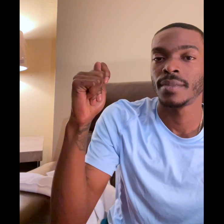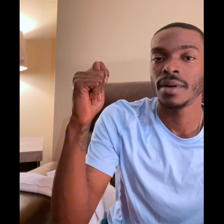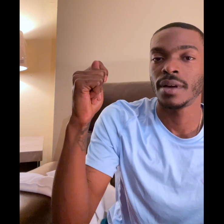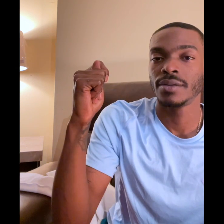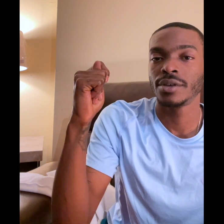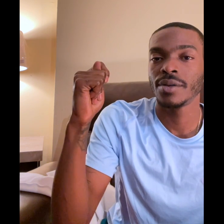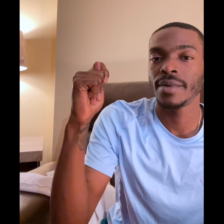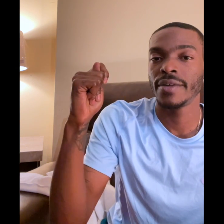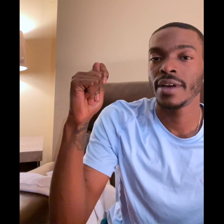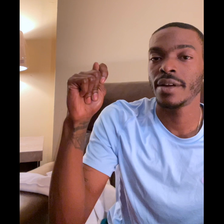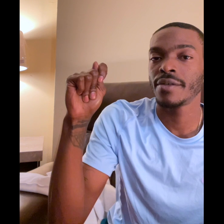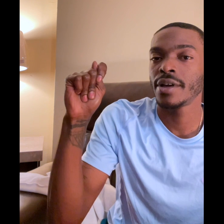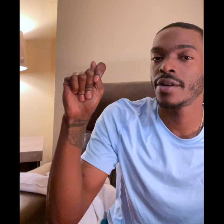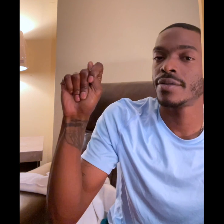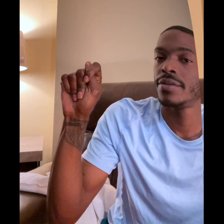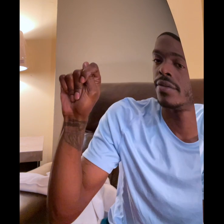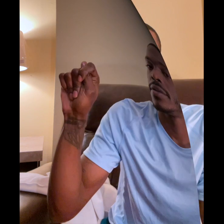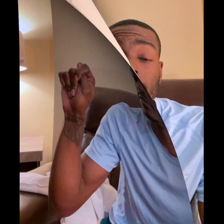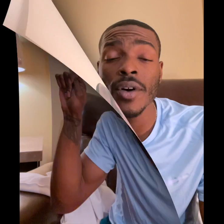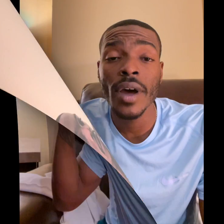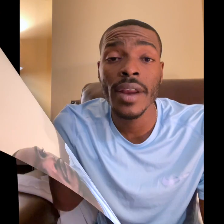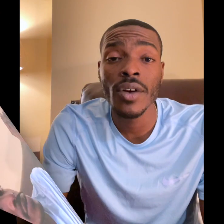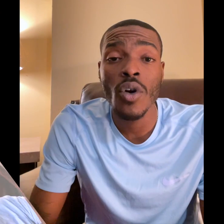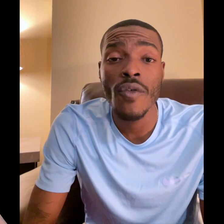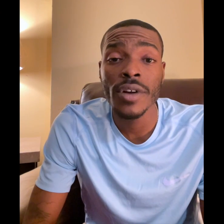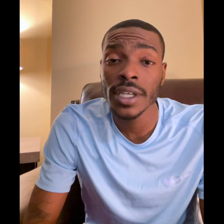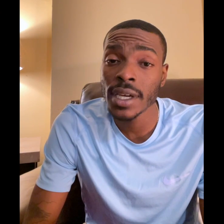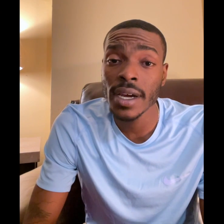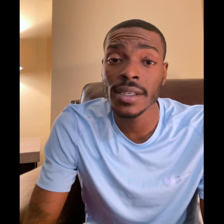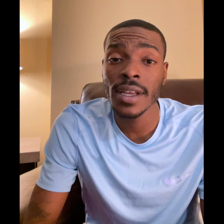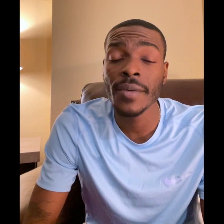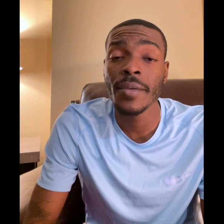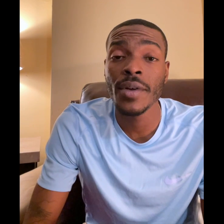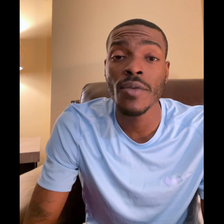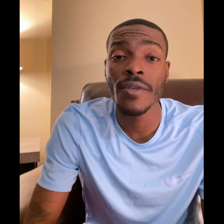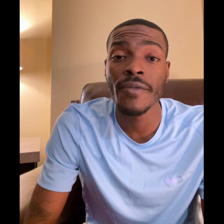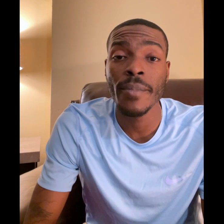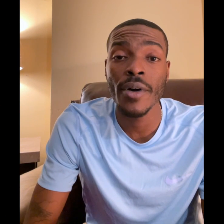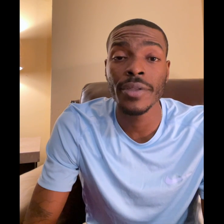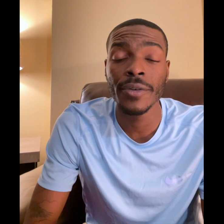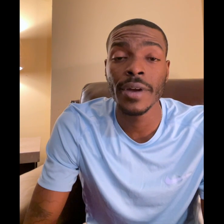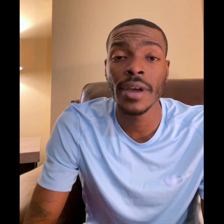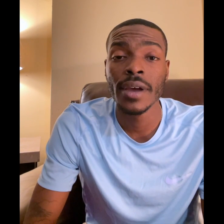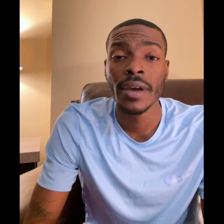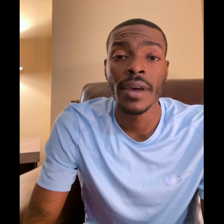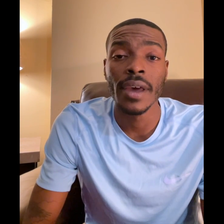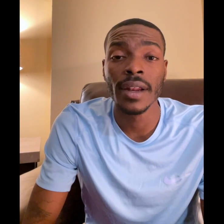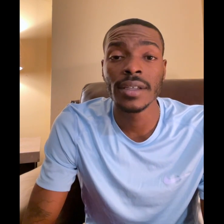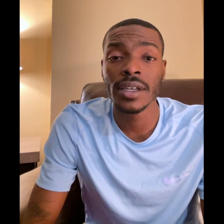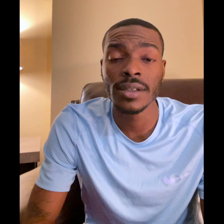I'll turn my hand around. In this video, I want to go ahead and go over the signs that we went over for part 3. And let's get started.